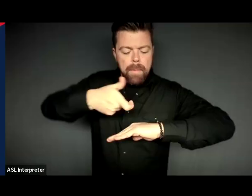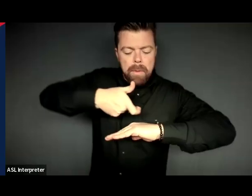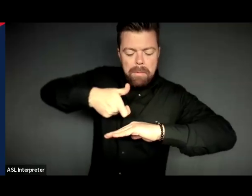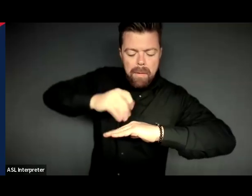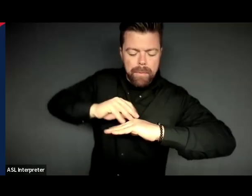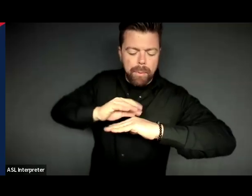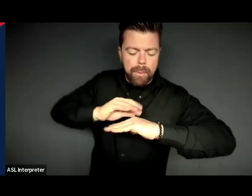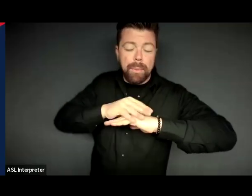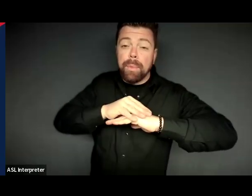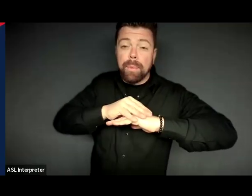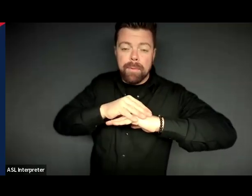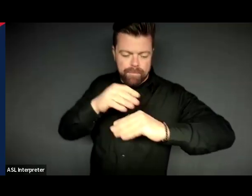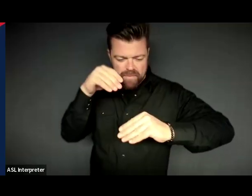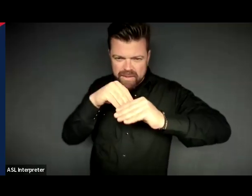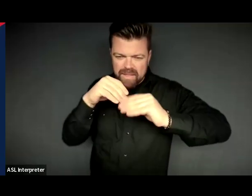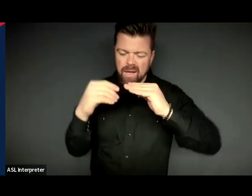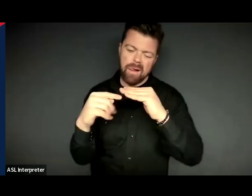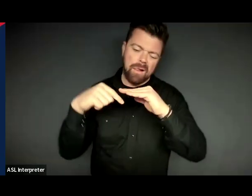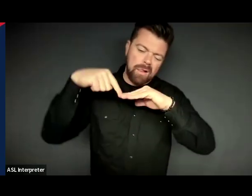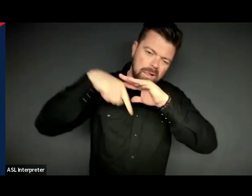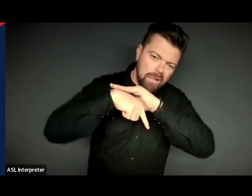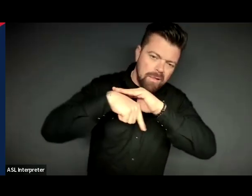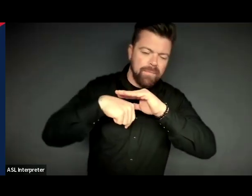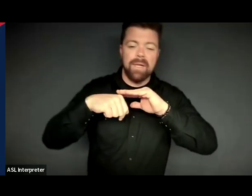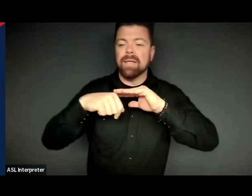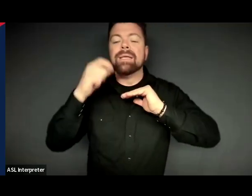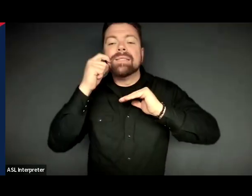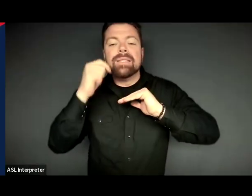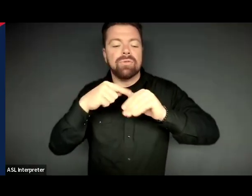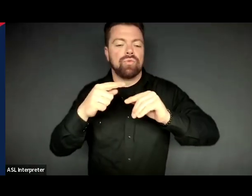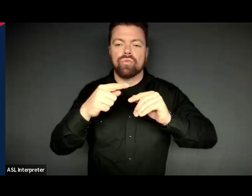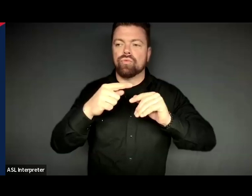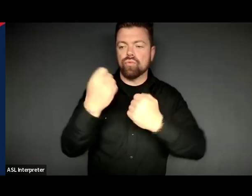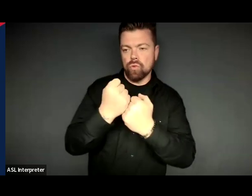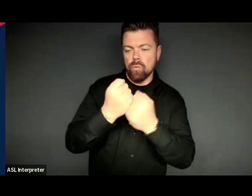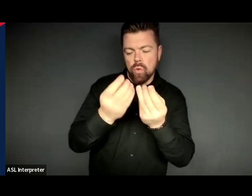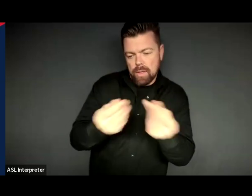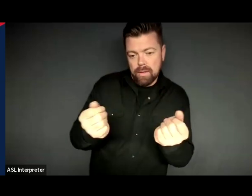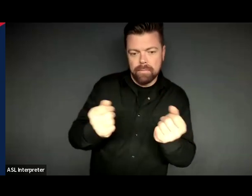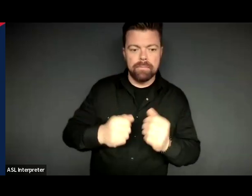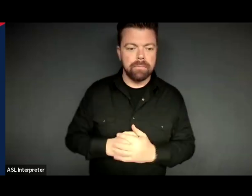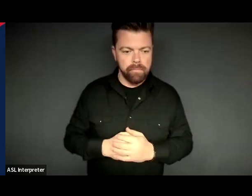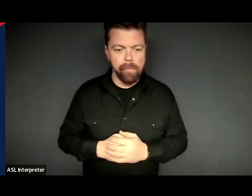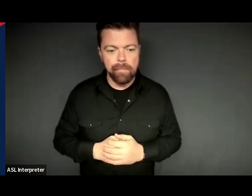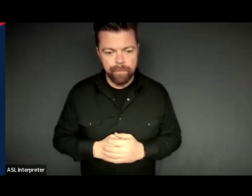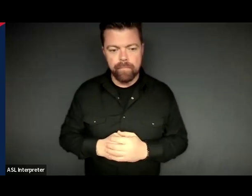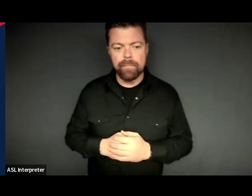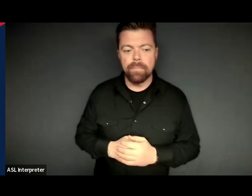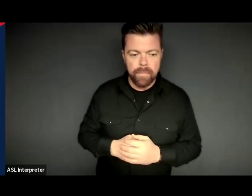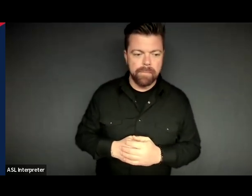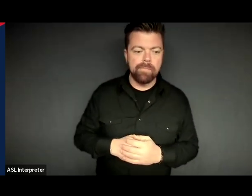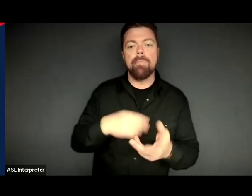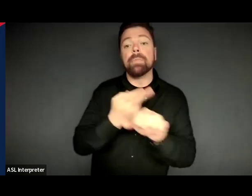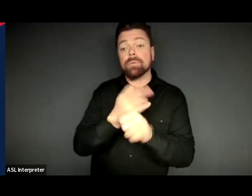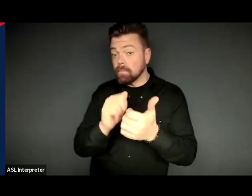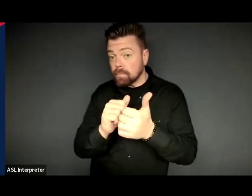and into the tissue to promote healing. And they're looking at that to prevent infections as well. So that's